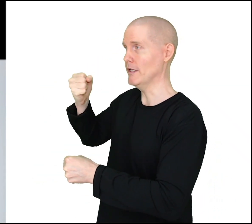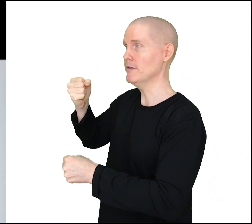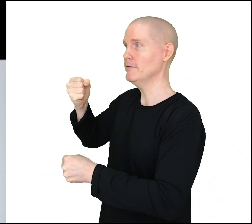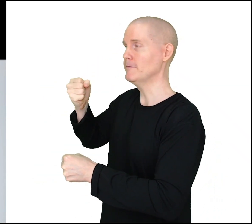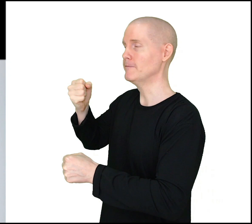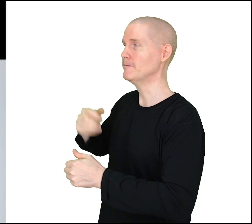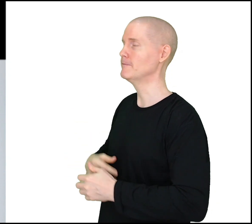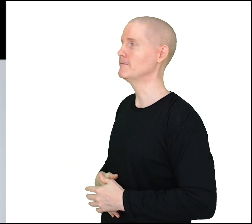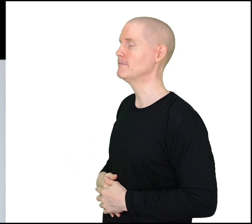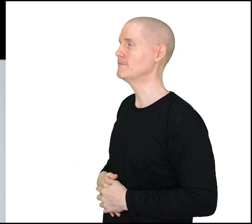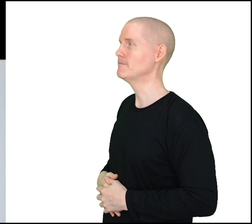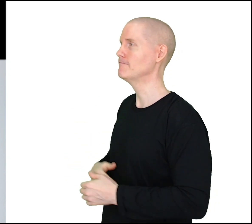Win.